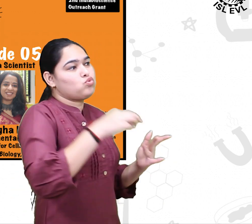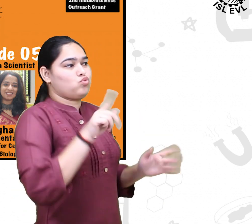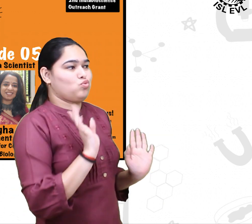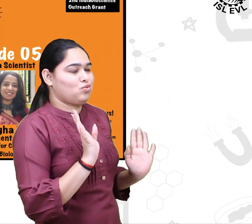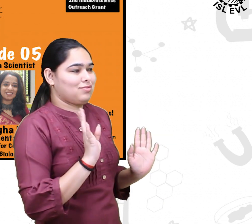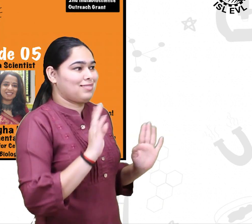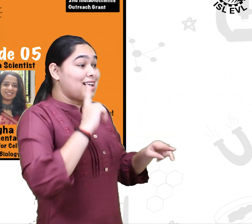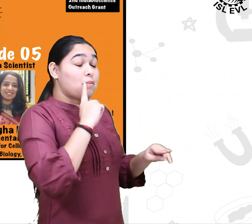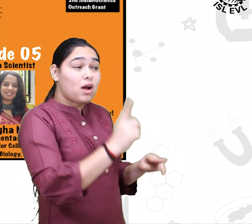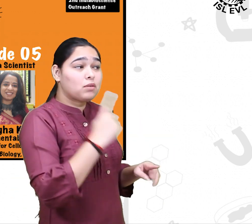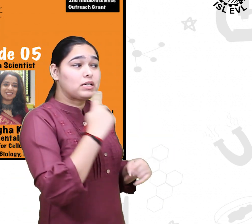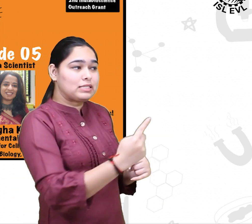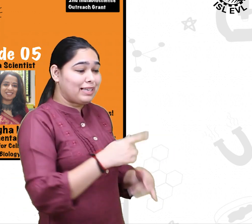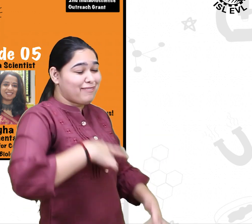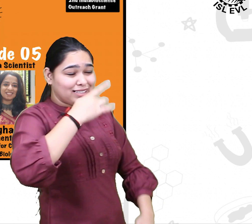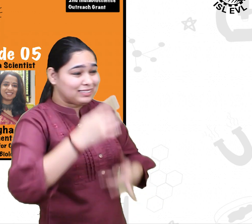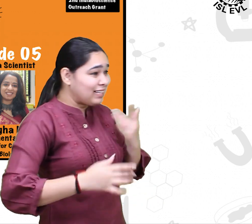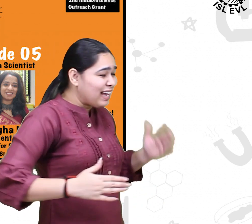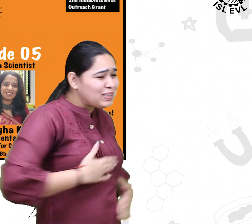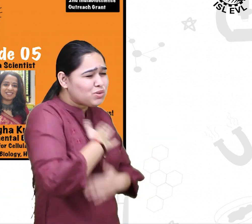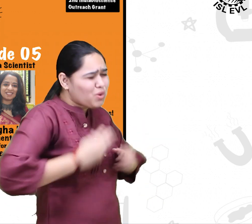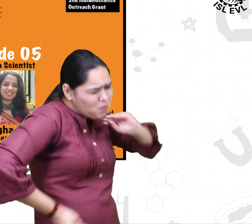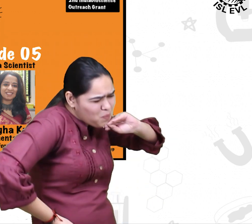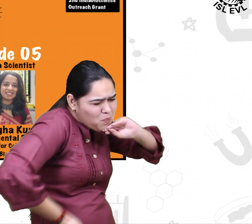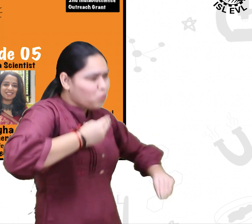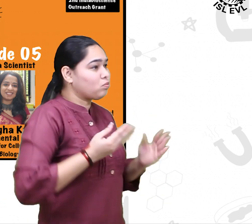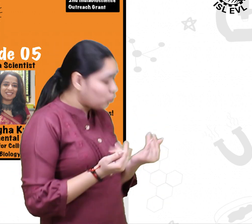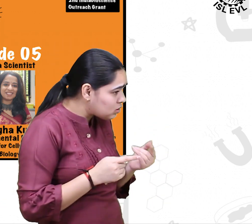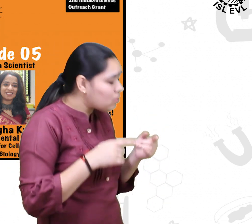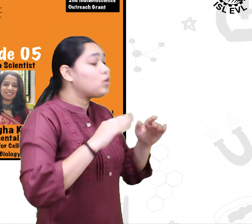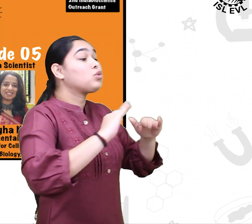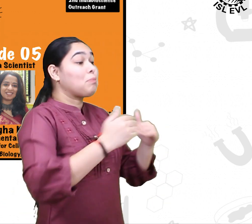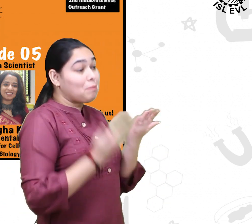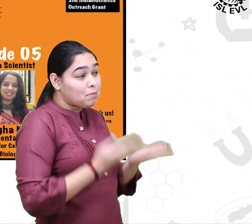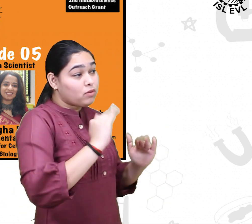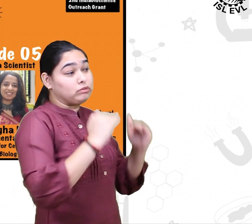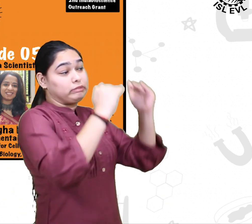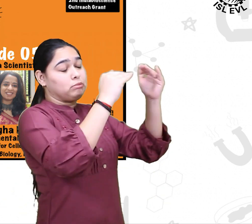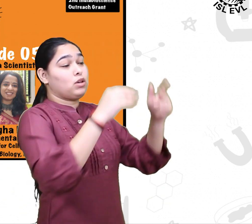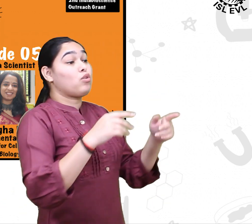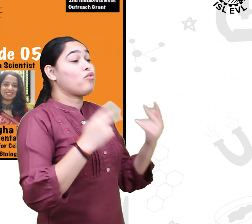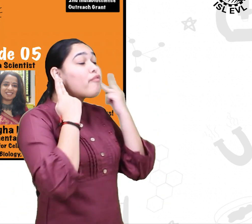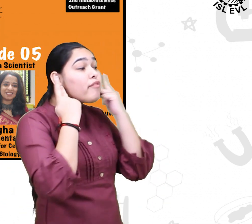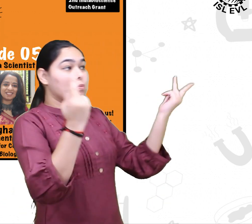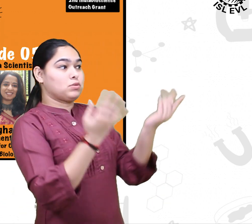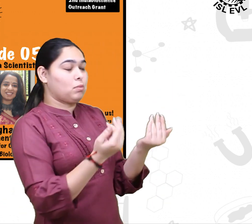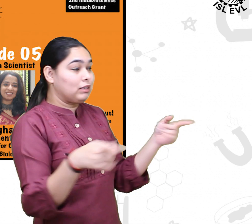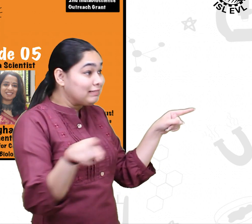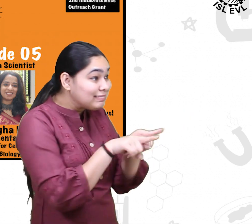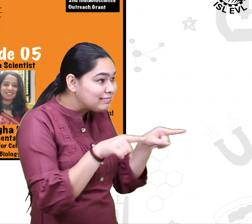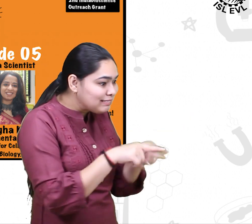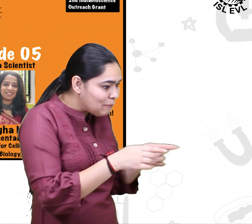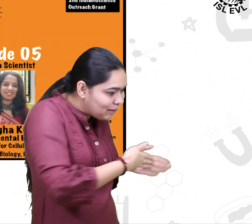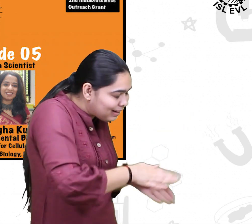choose a profession where you're really, really enjoying it and you're passionate. And that's when you become